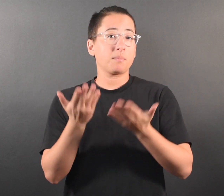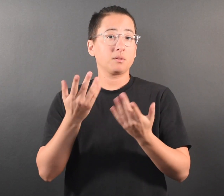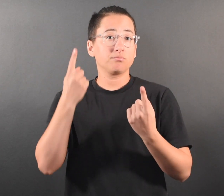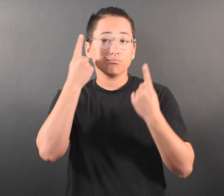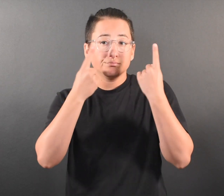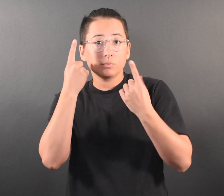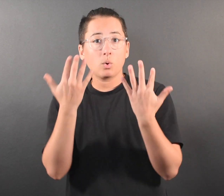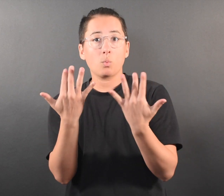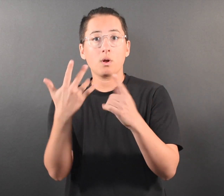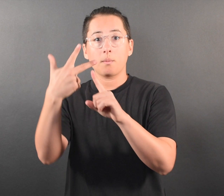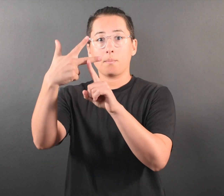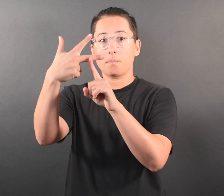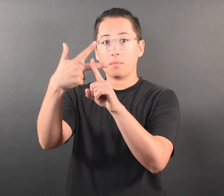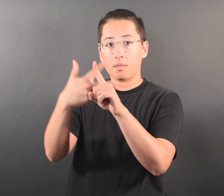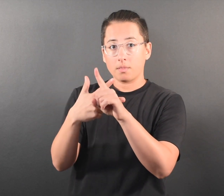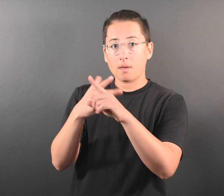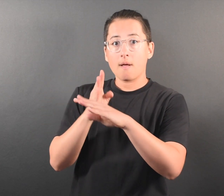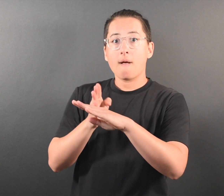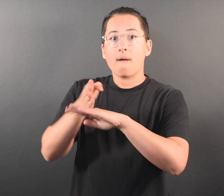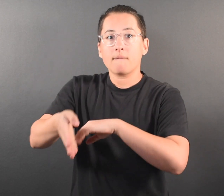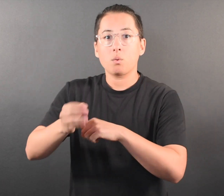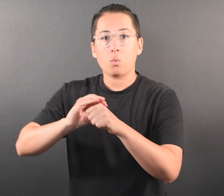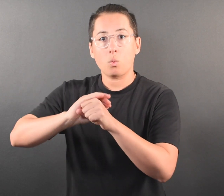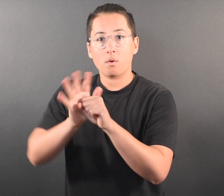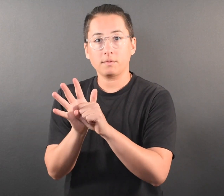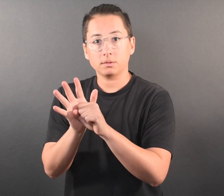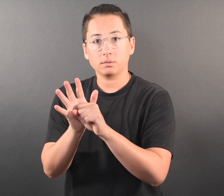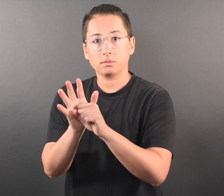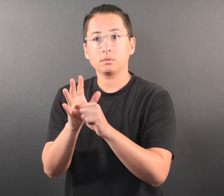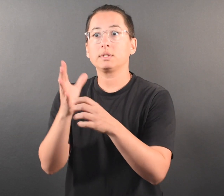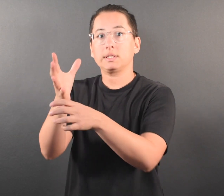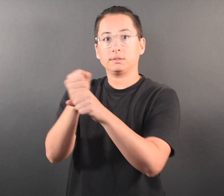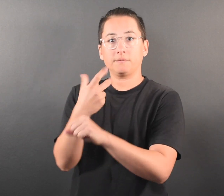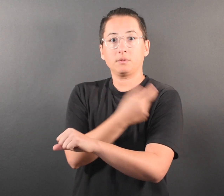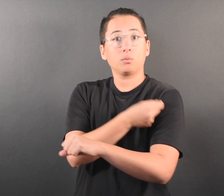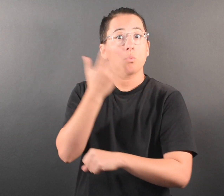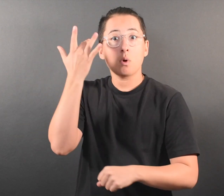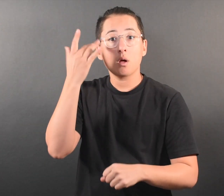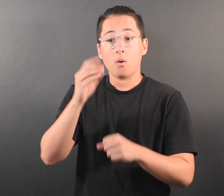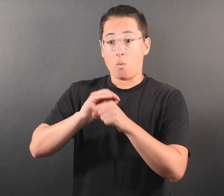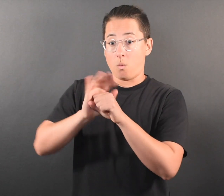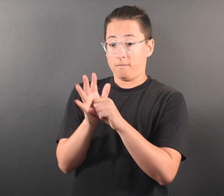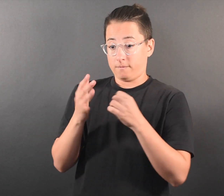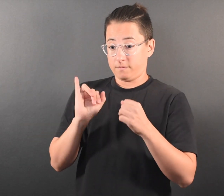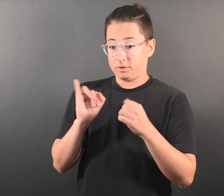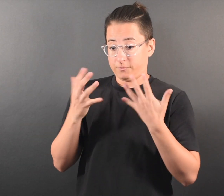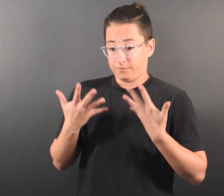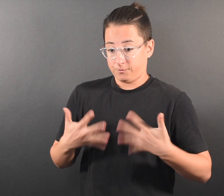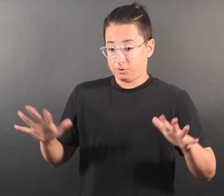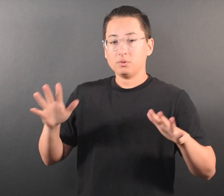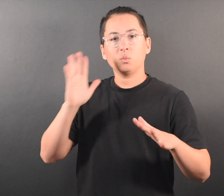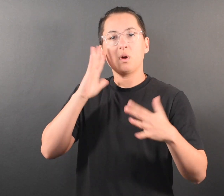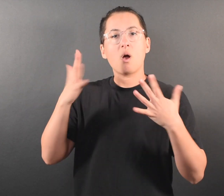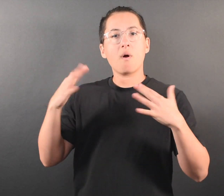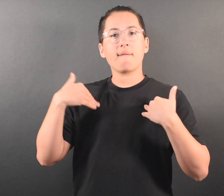People may consider waiting until 3 months to get vaccinated because they may have some protection after being infected